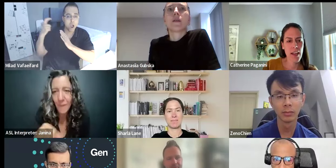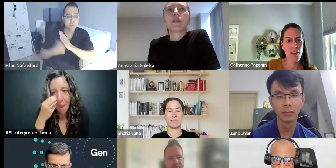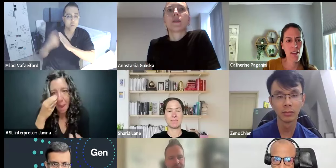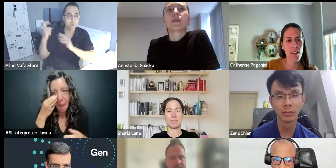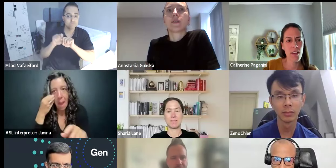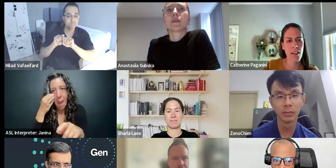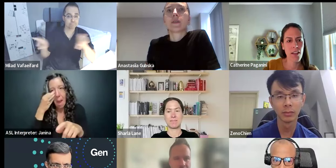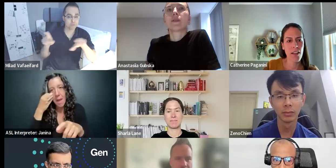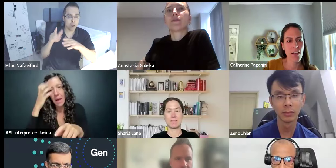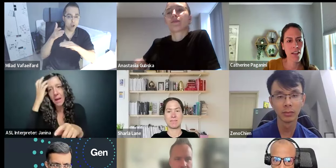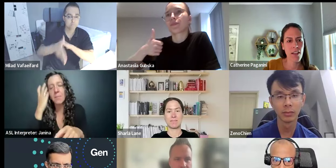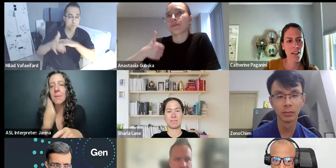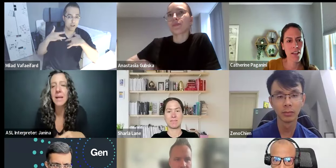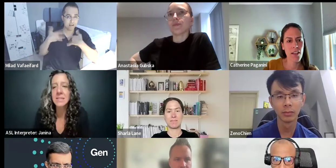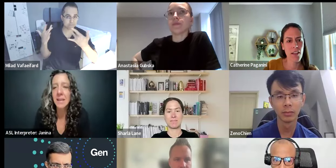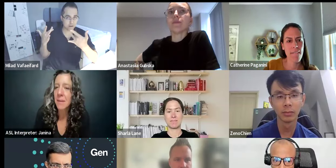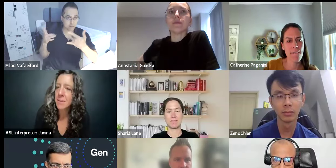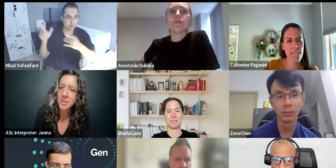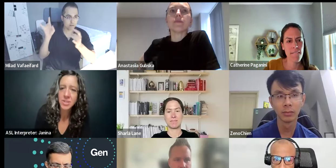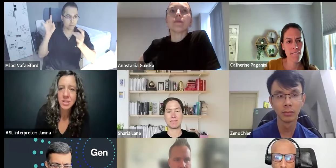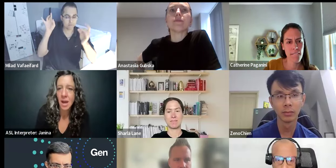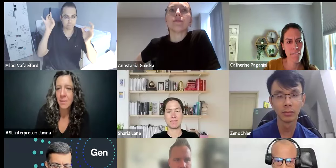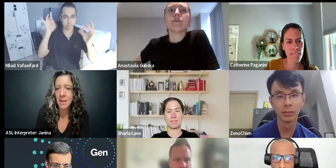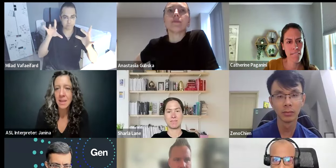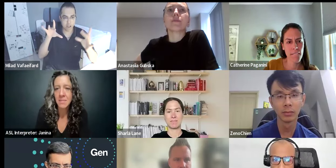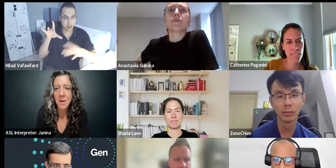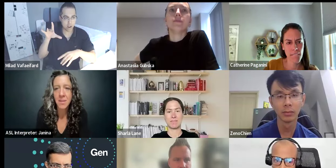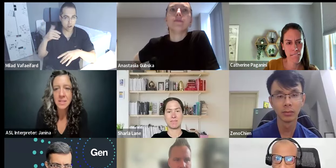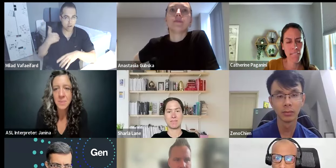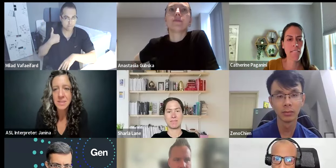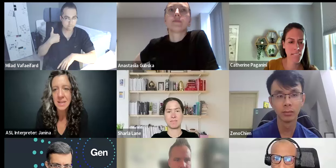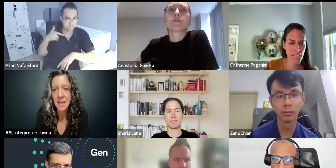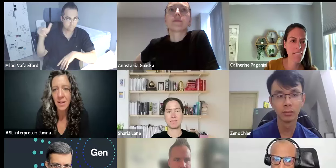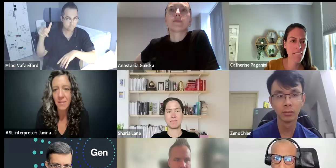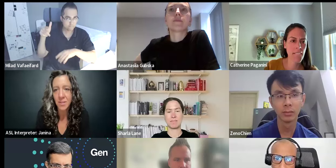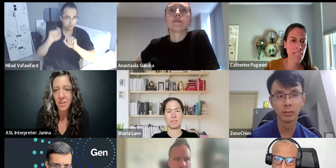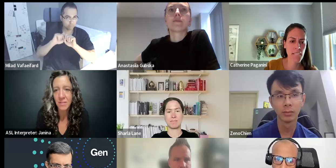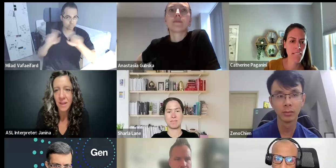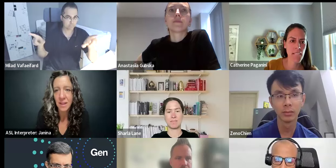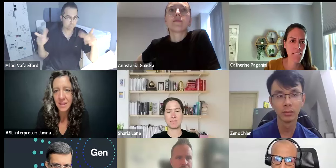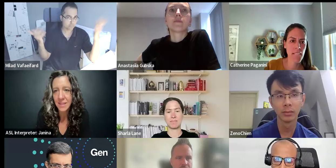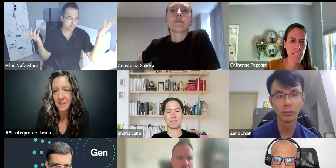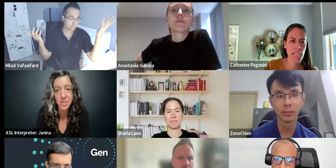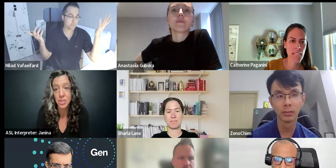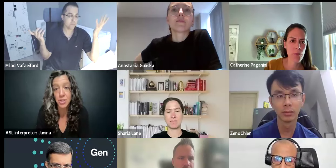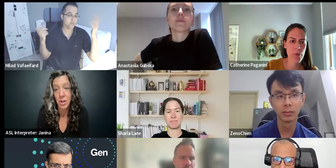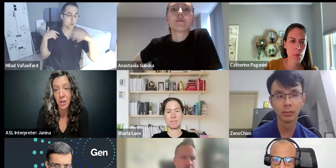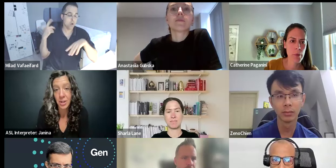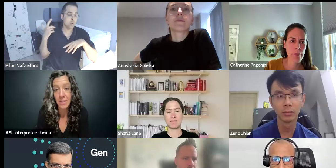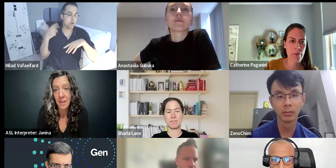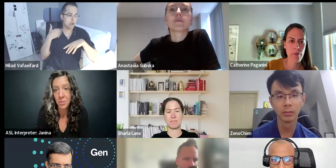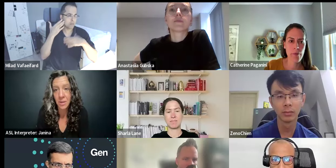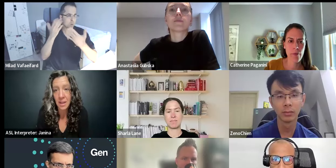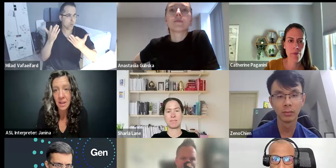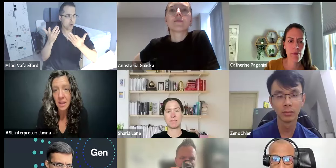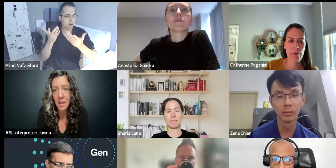did you get? Milad's saying maybe it's just an automatic email that's been sent out after the event, that it's just